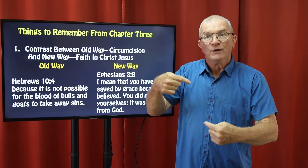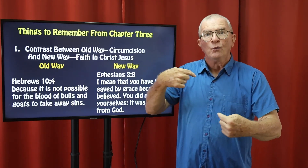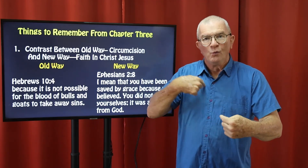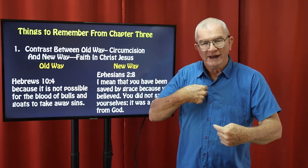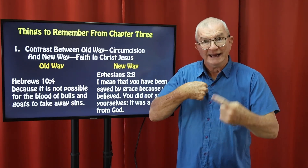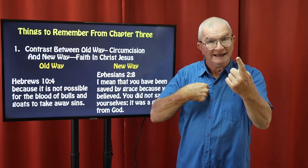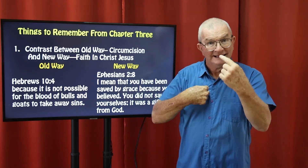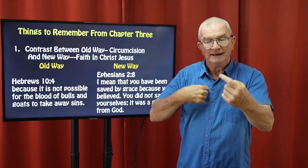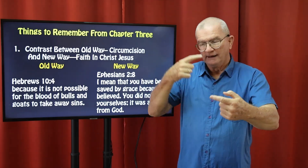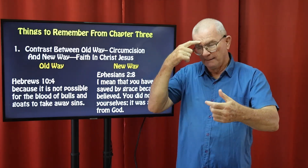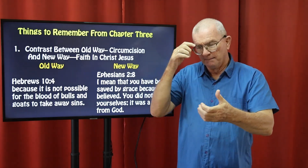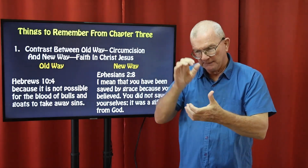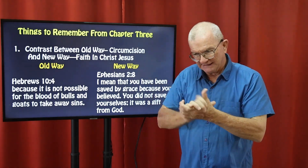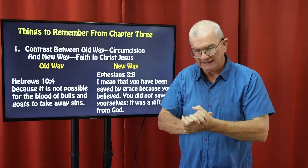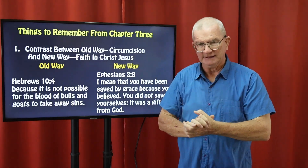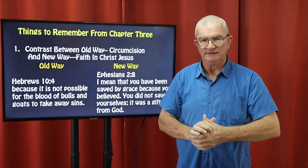when we believe.